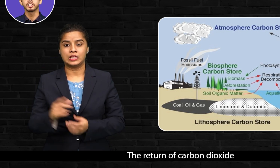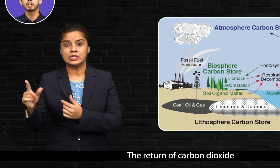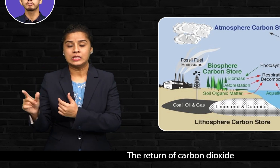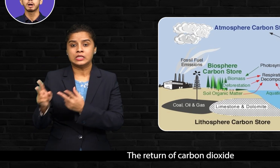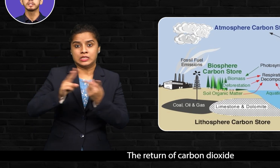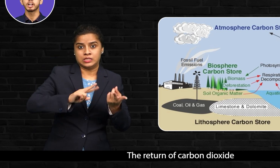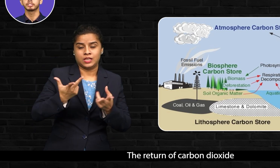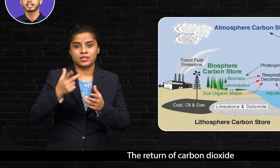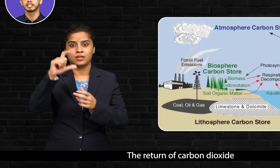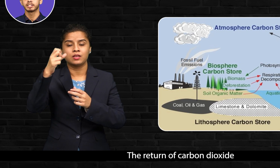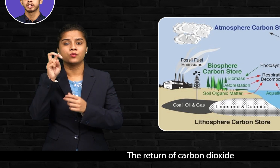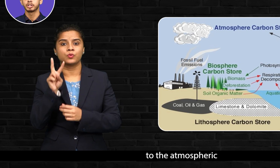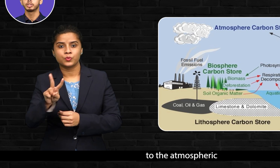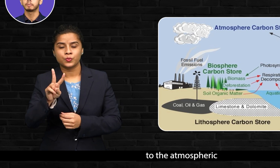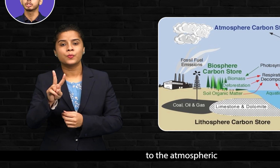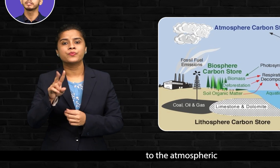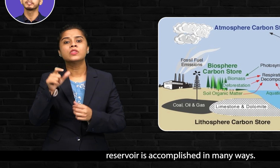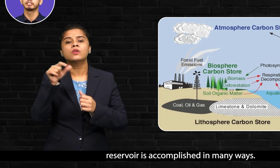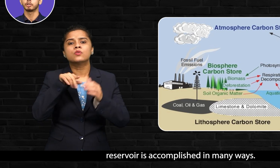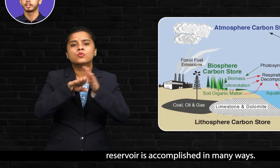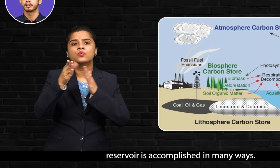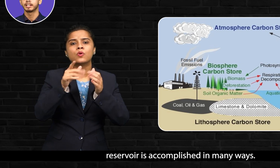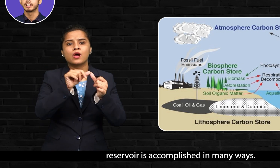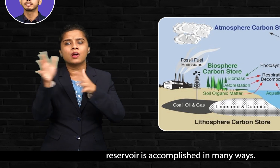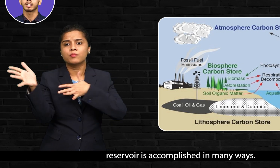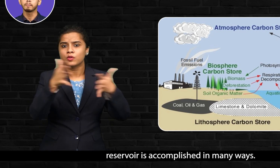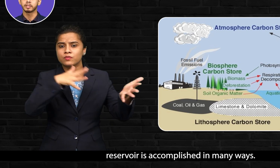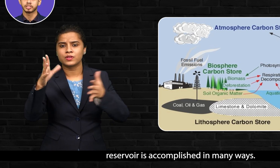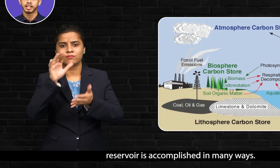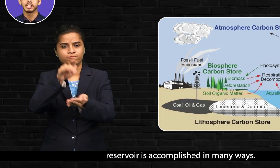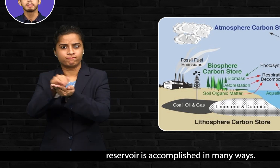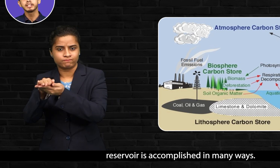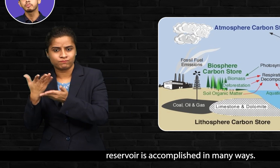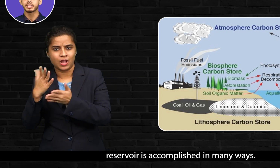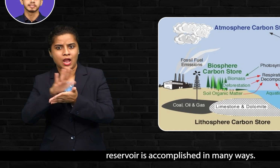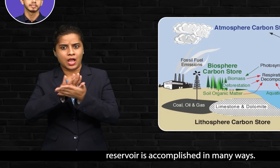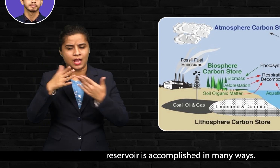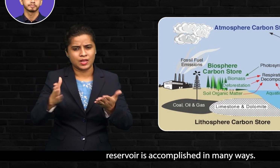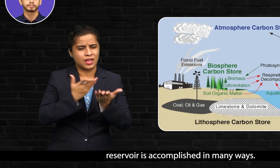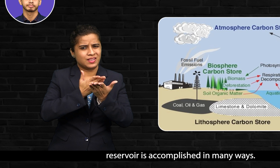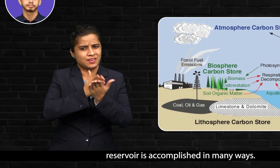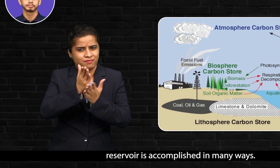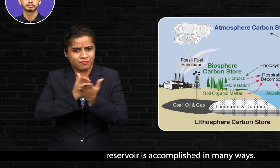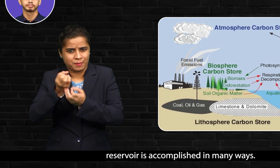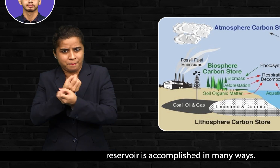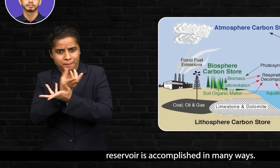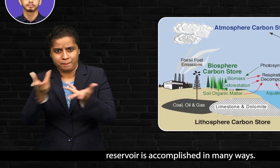The return of carbon dioxide to the atmospheric reservoir is accomplished in many ways,